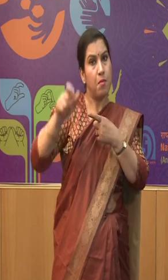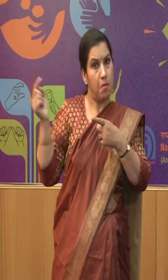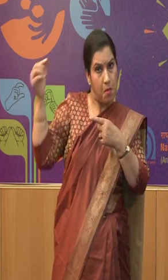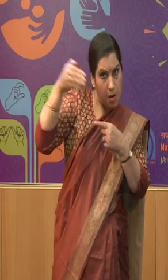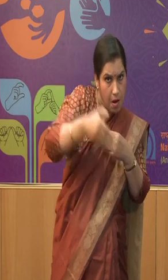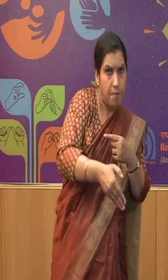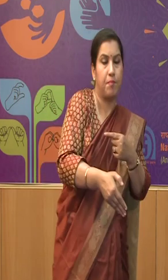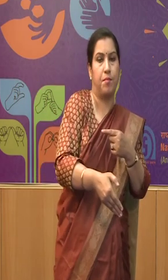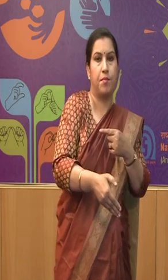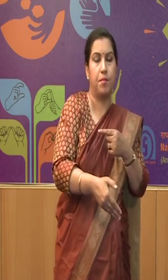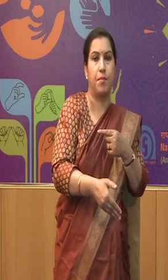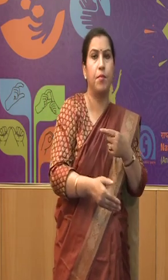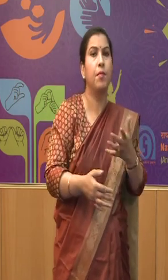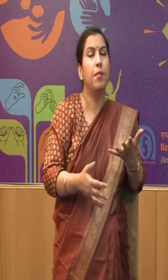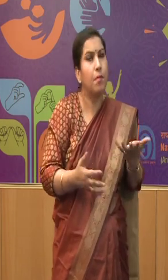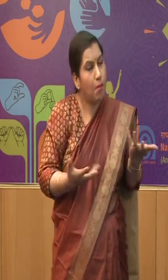individuals or